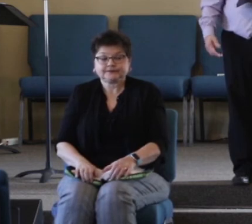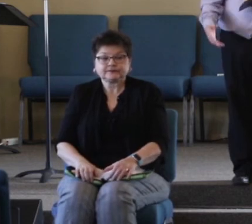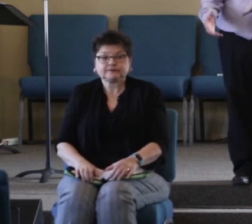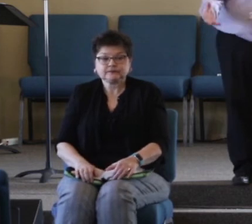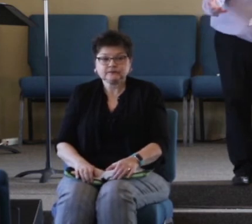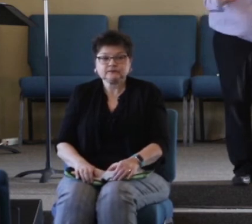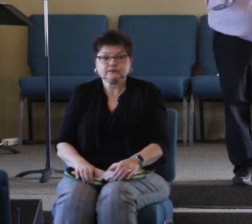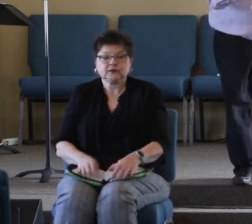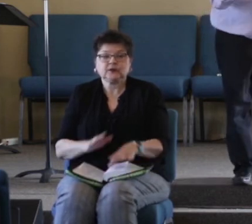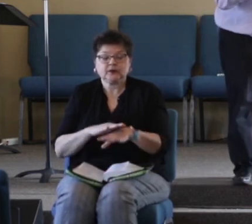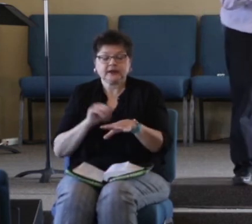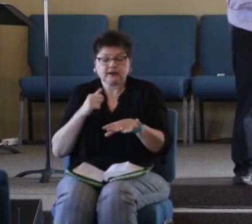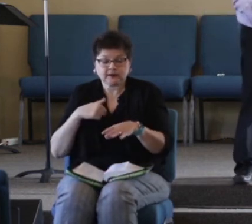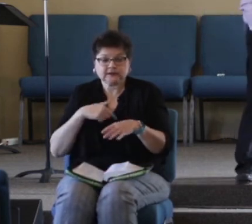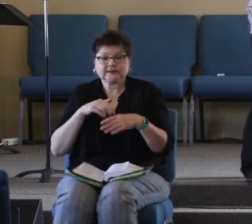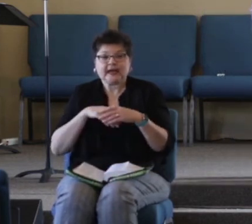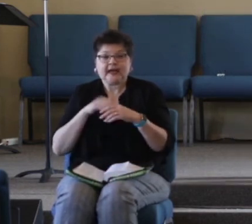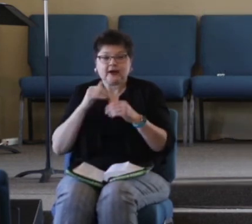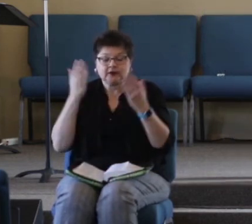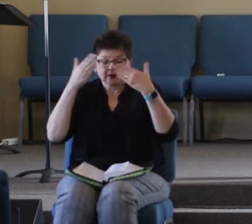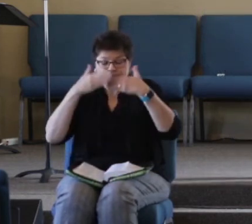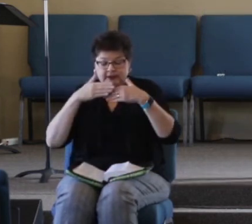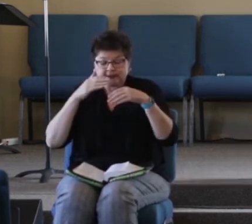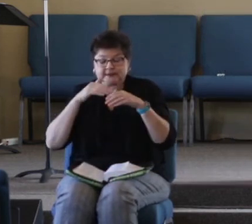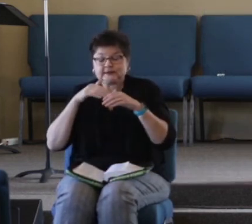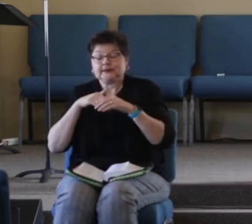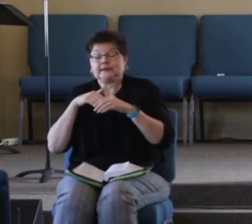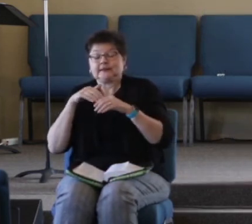And so he calls us out of the darkness into the light